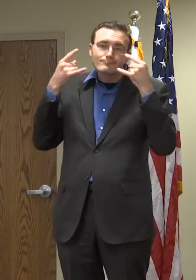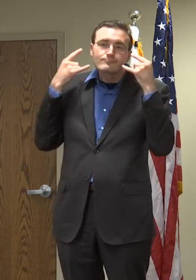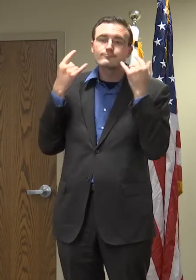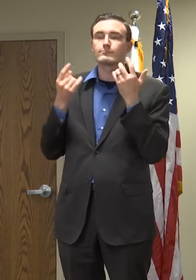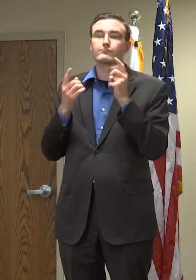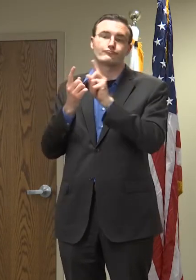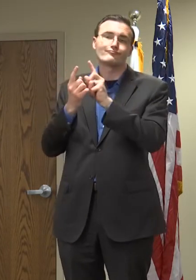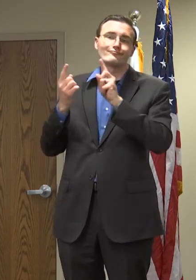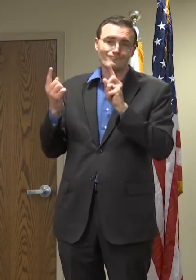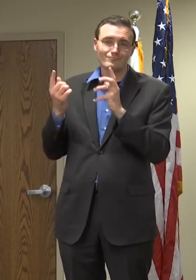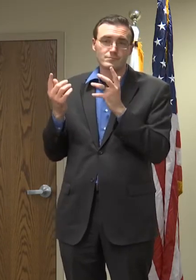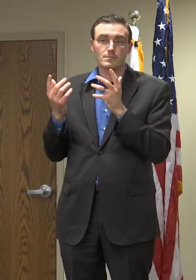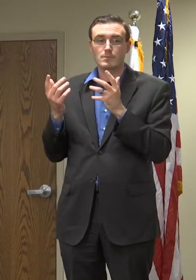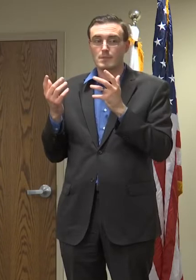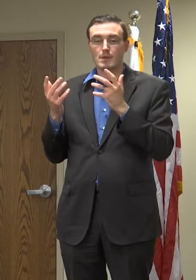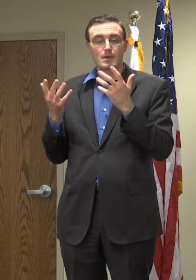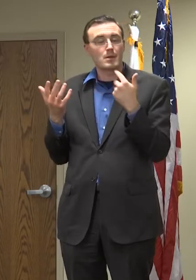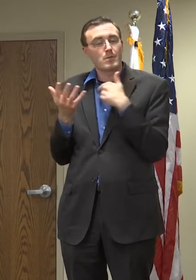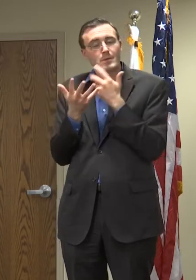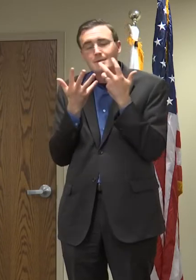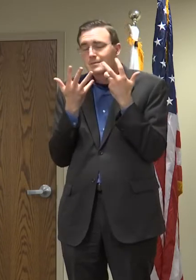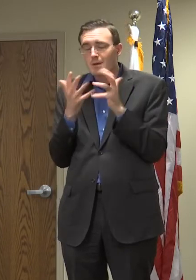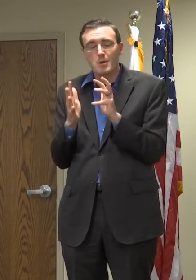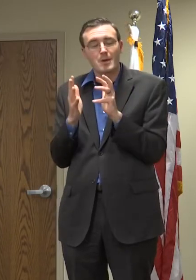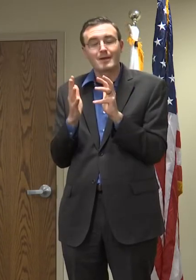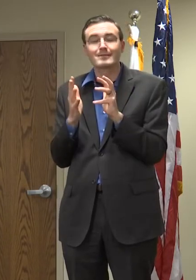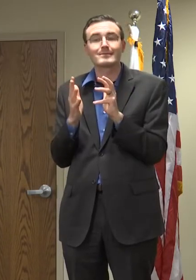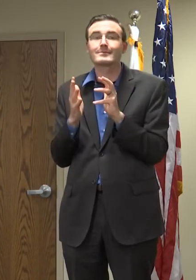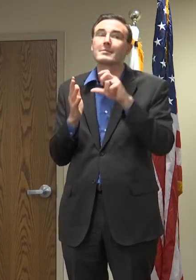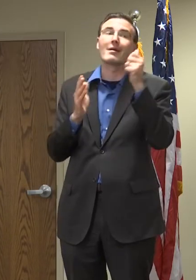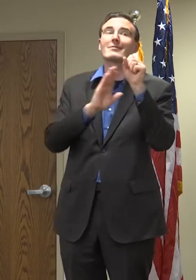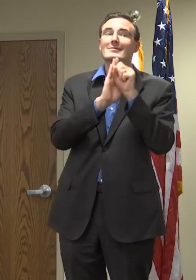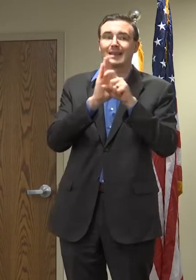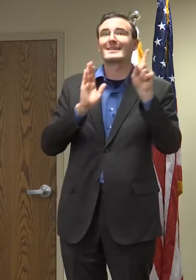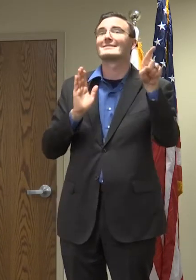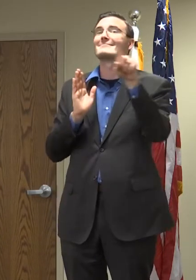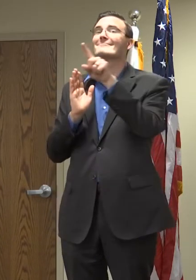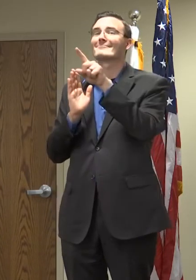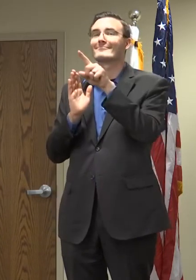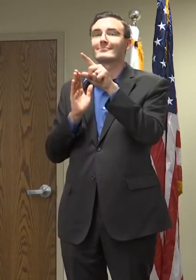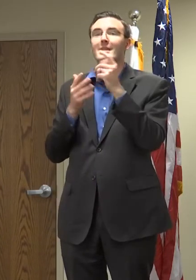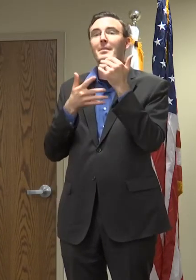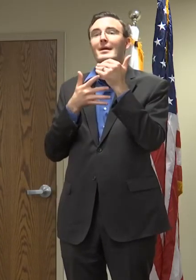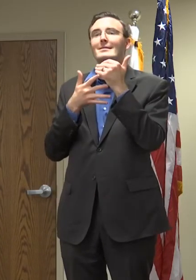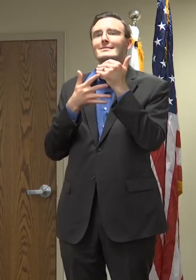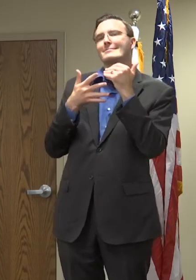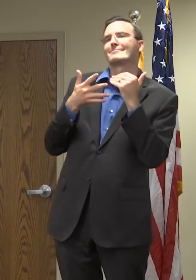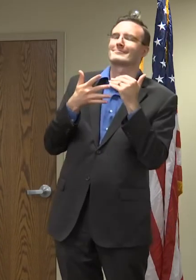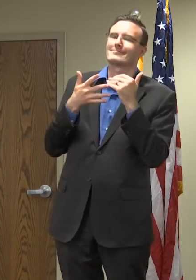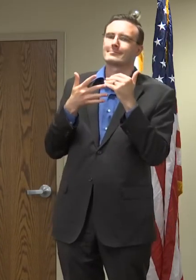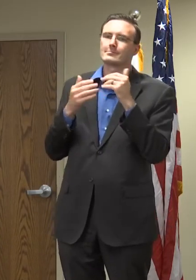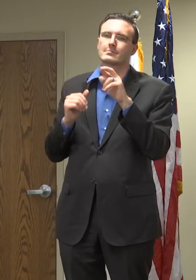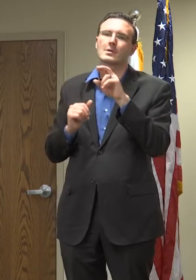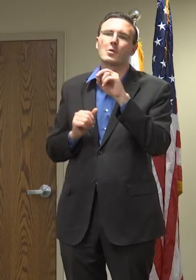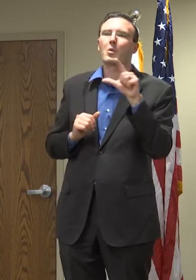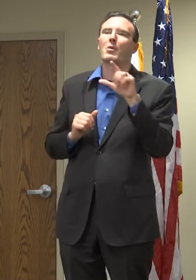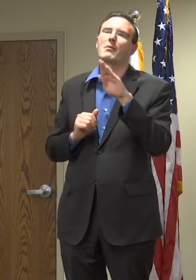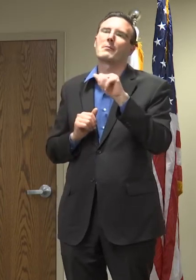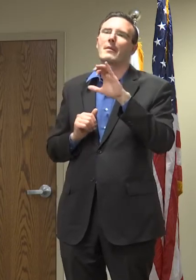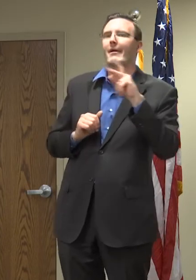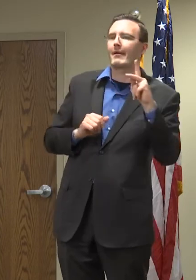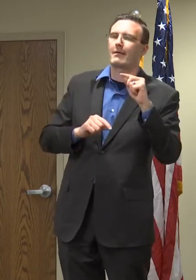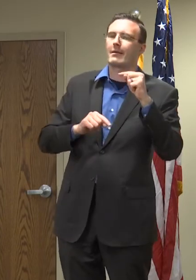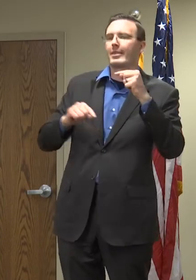do is like so many of the states are having to do, which is move backwards, which is I call the rollback. Rolling back,